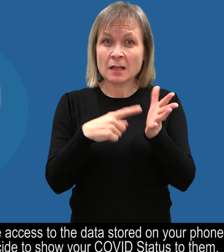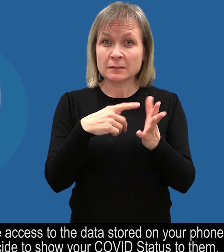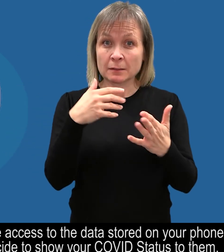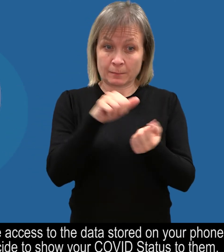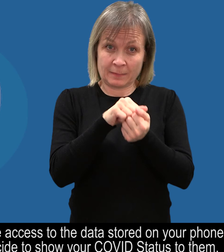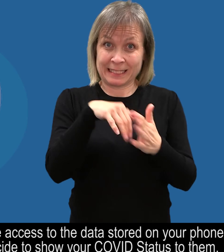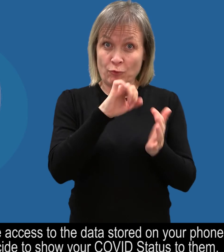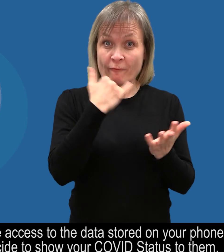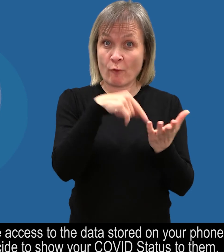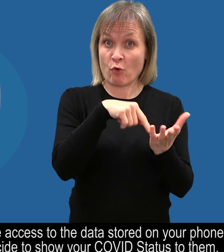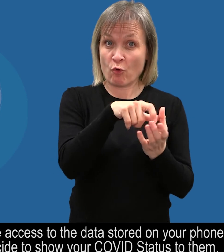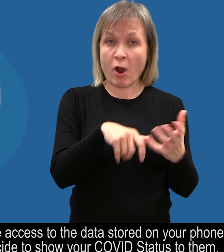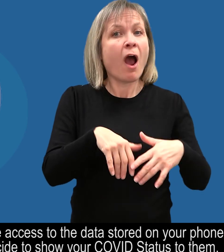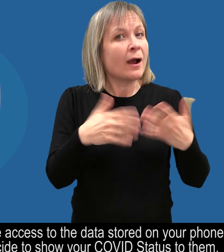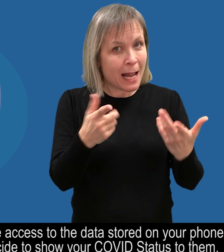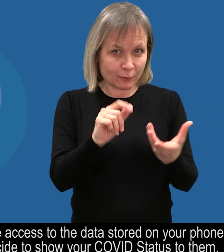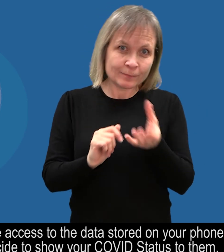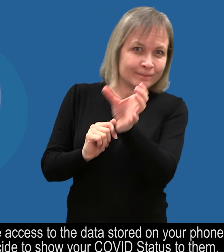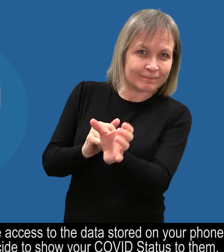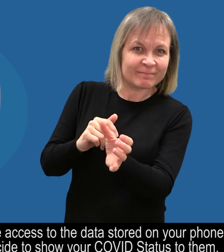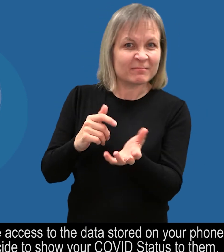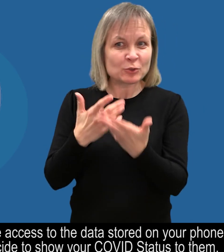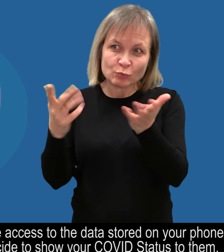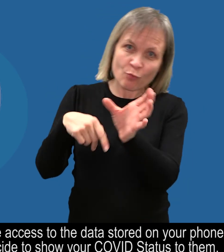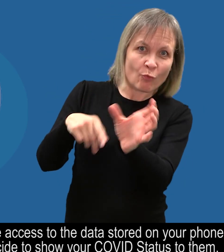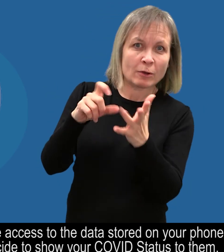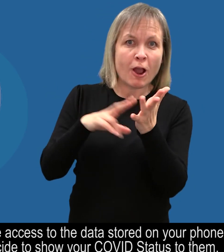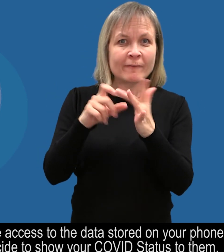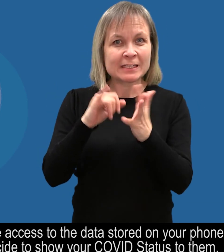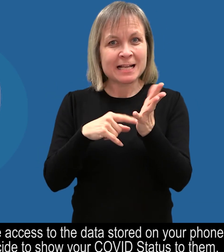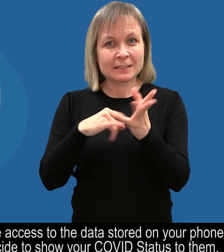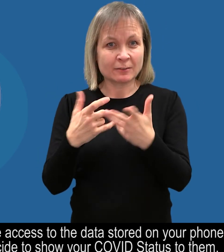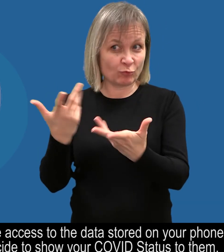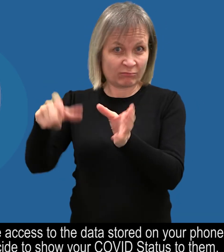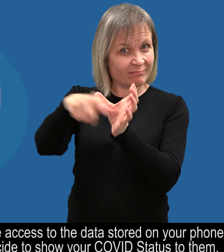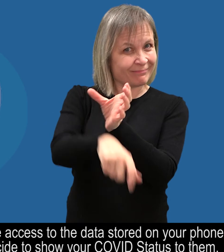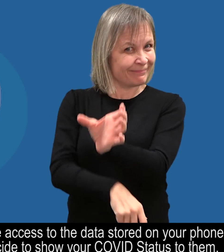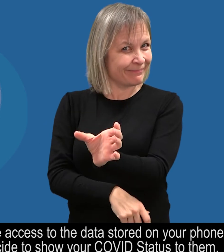No one will have access to the data stored on your phone unless you decide to show your COVID status to them.